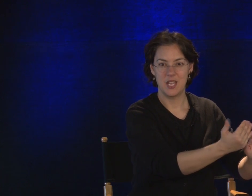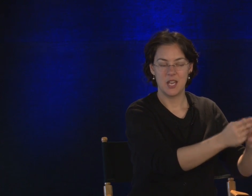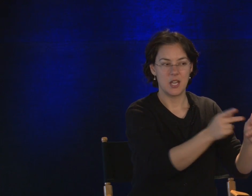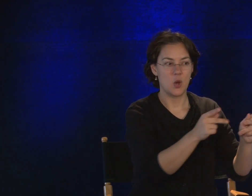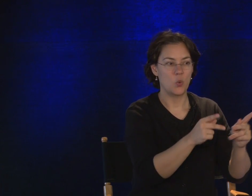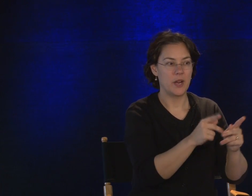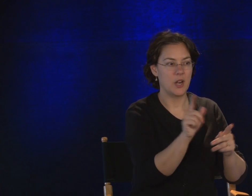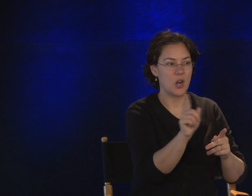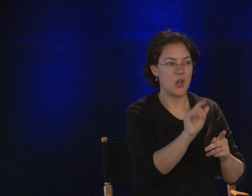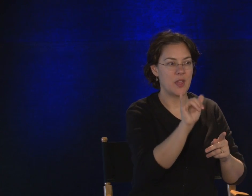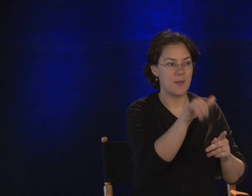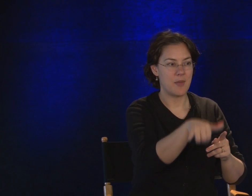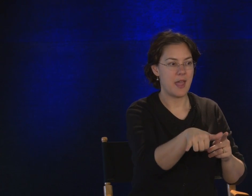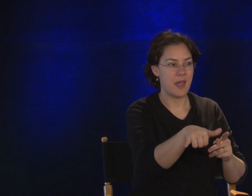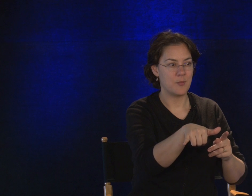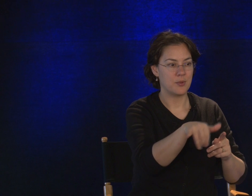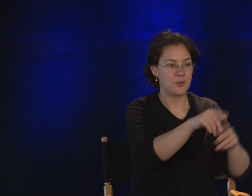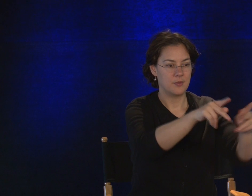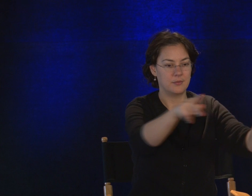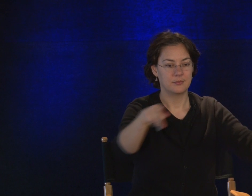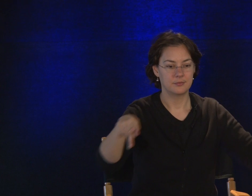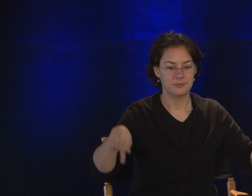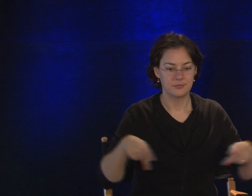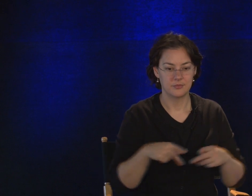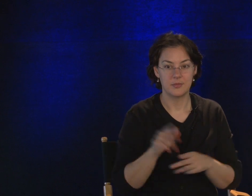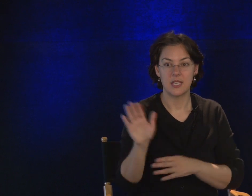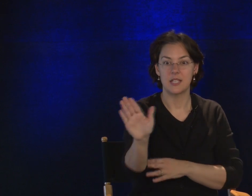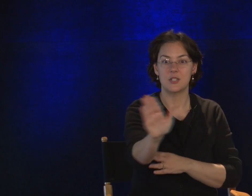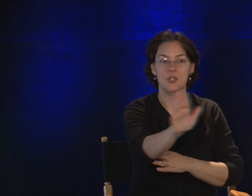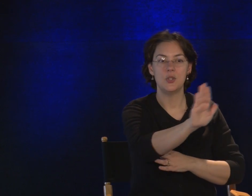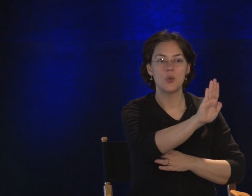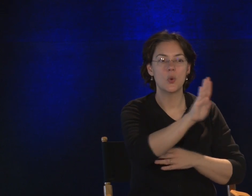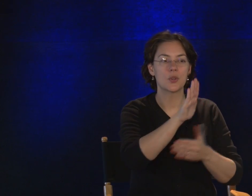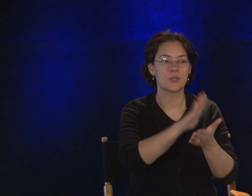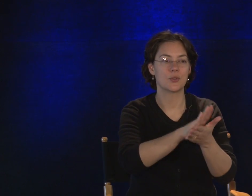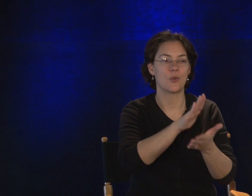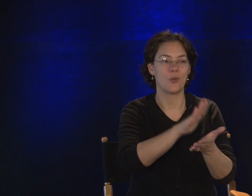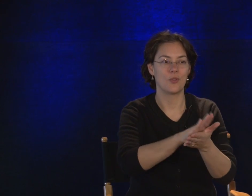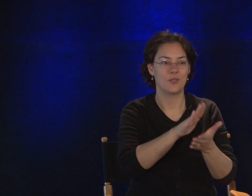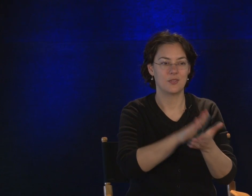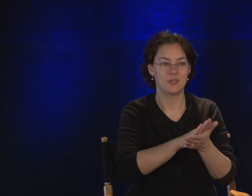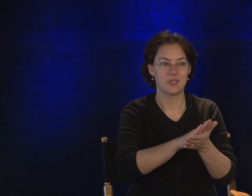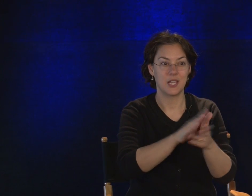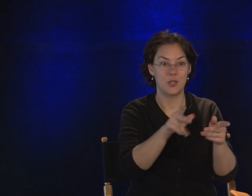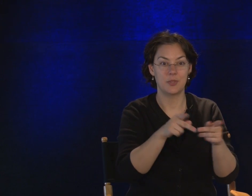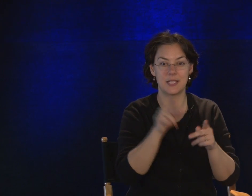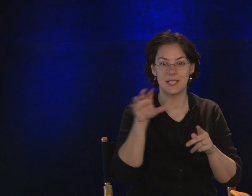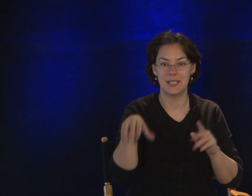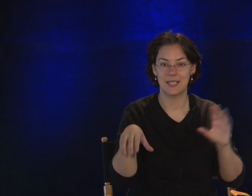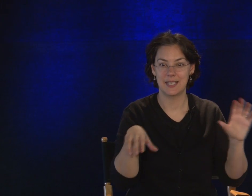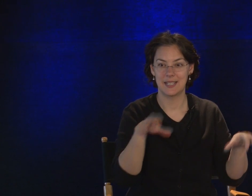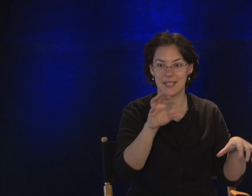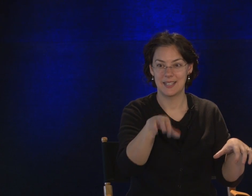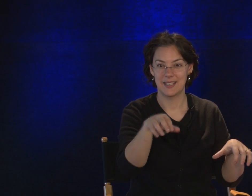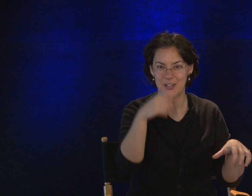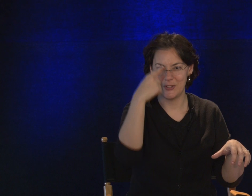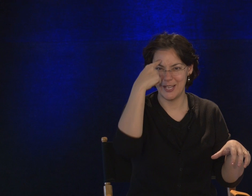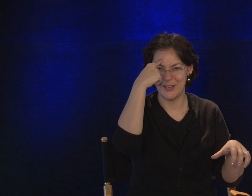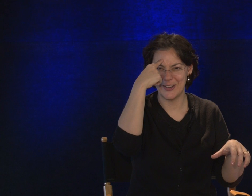Now, where on that map is your school? Can you place it? Can you think in your